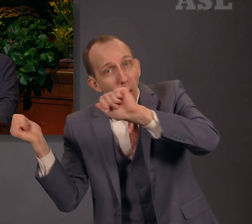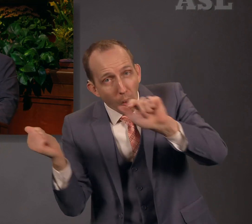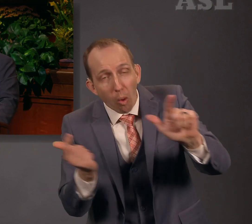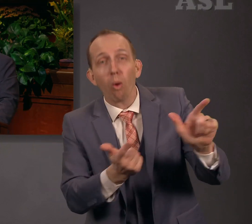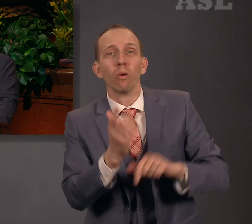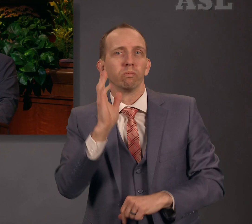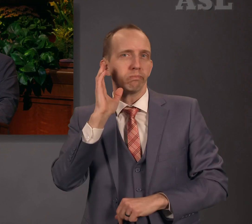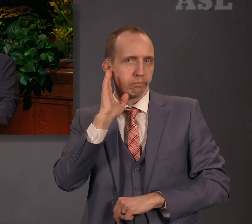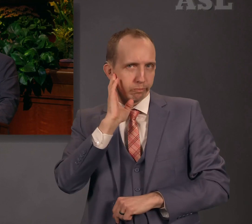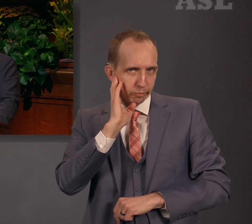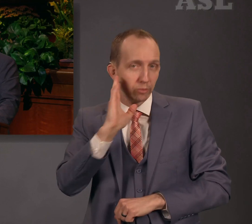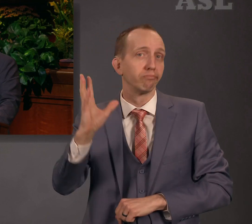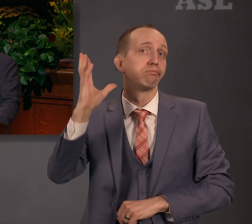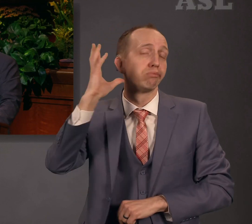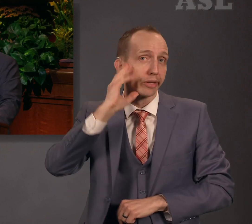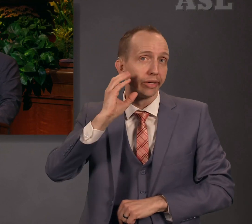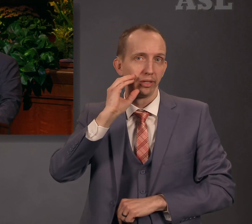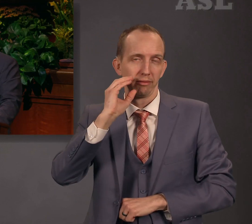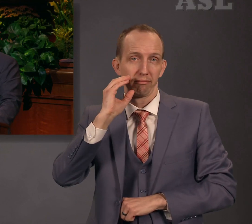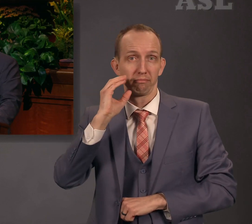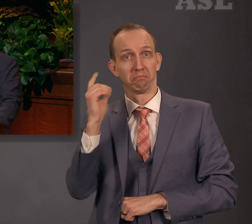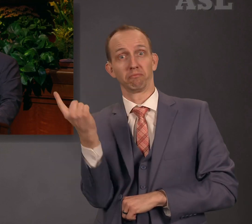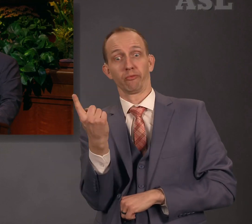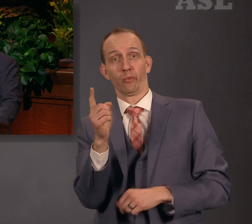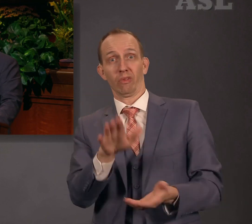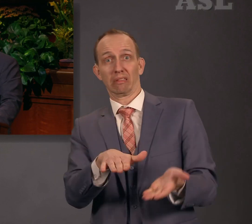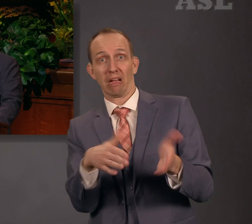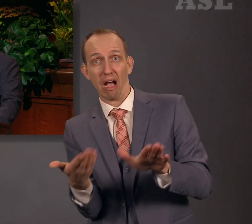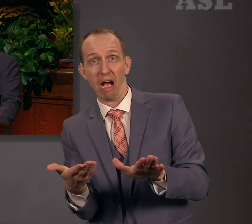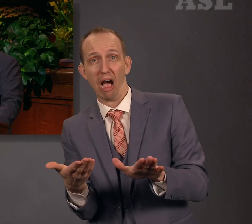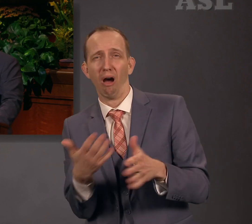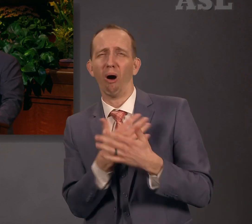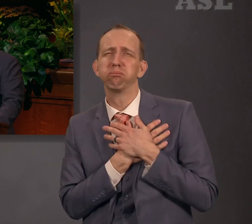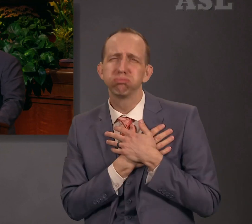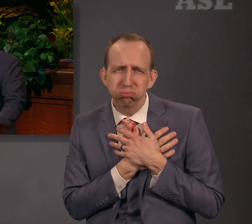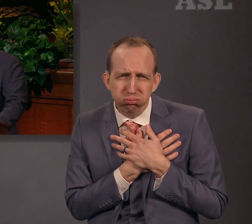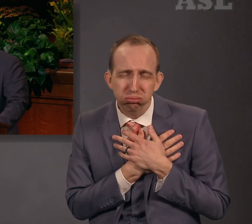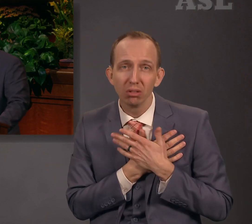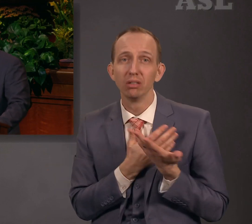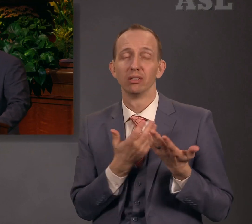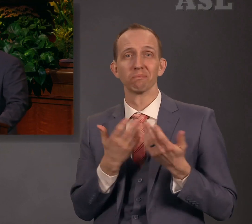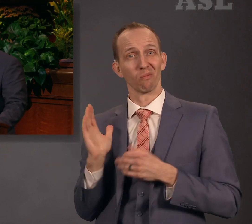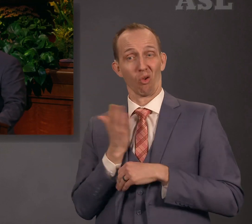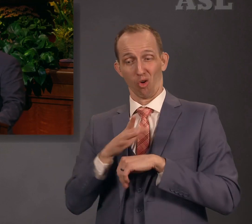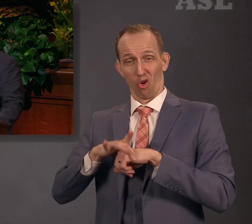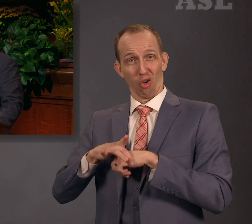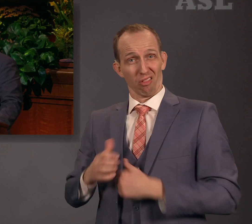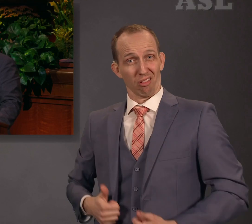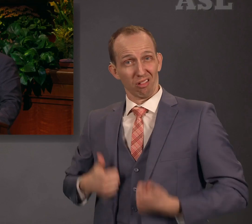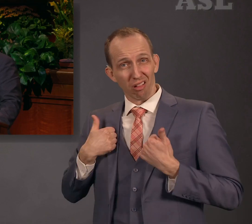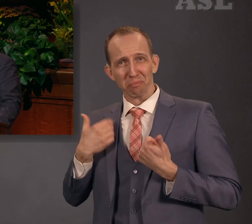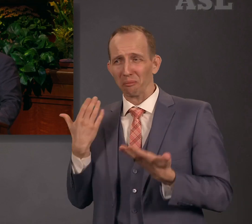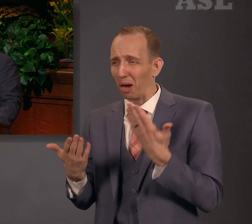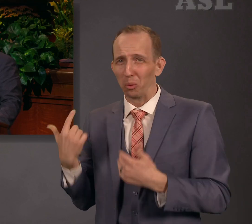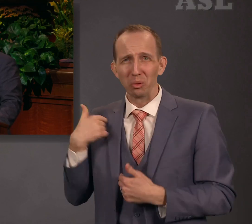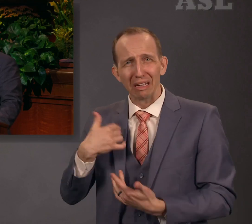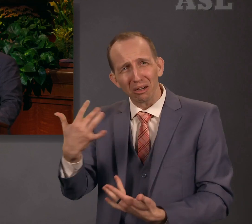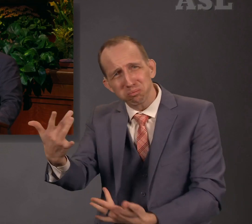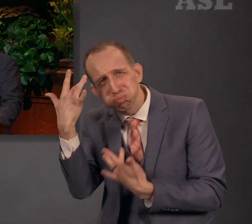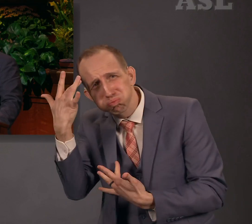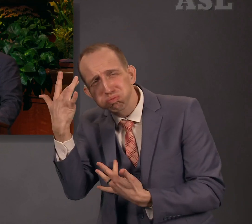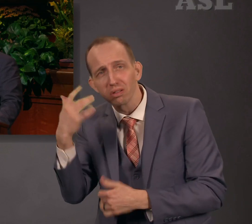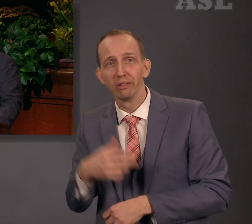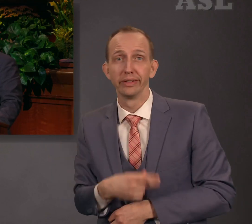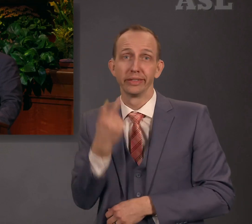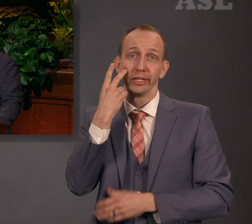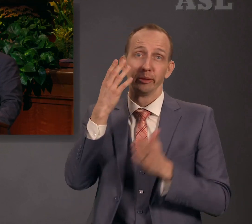experience the heartache that accompanies the loss of someone we love. Our mortal journey might include personal illness